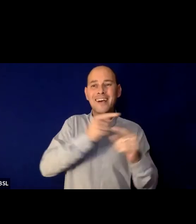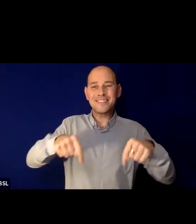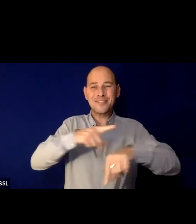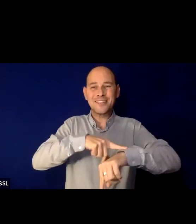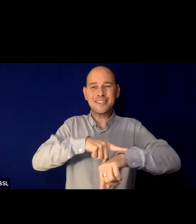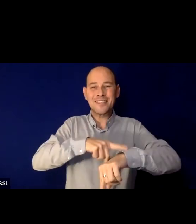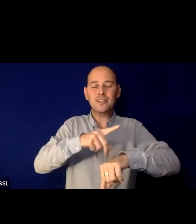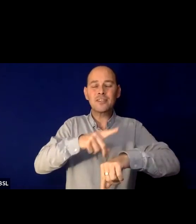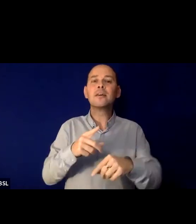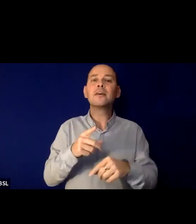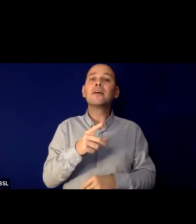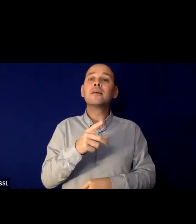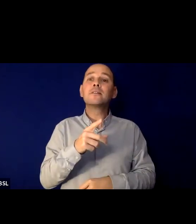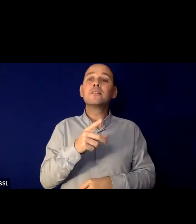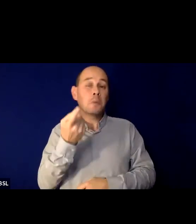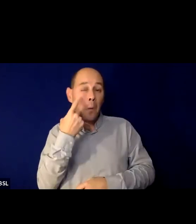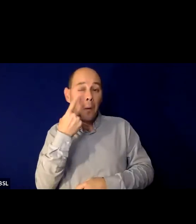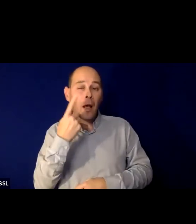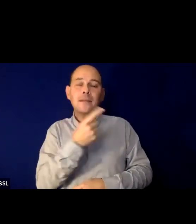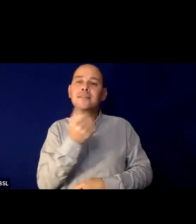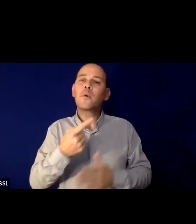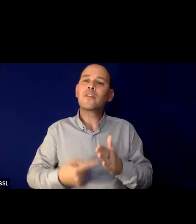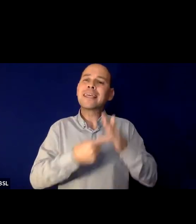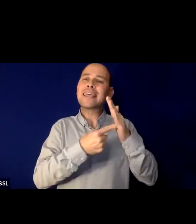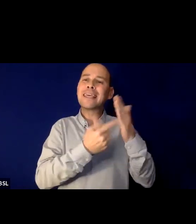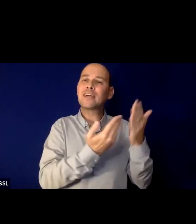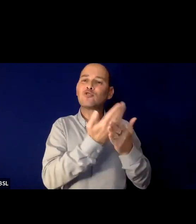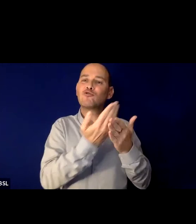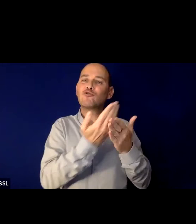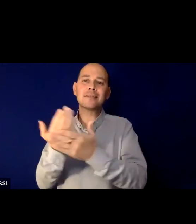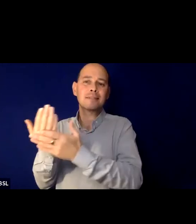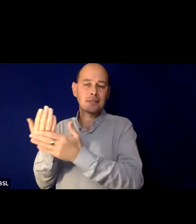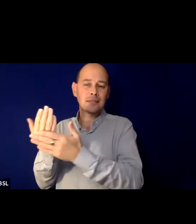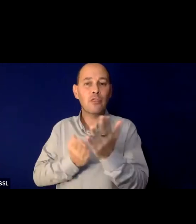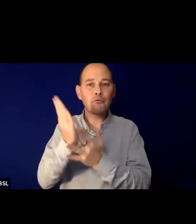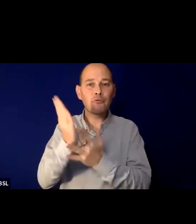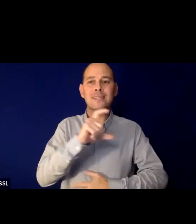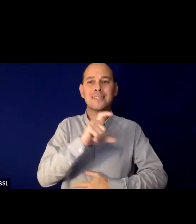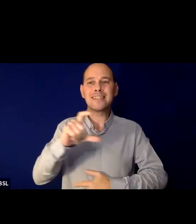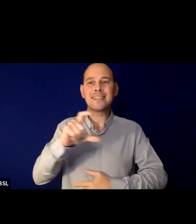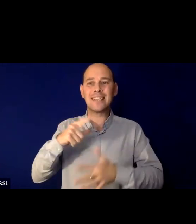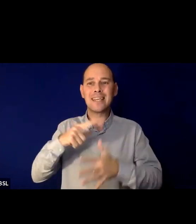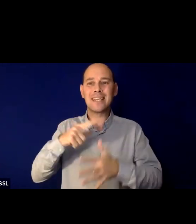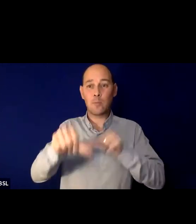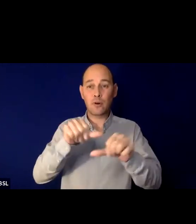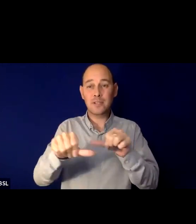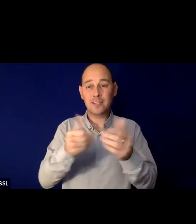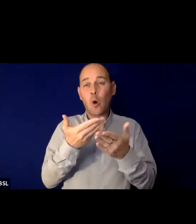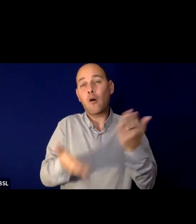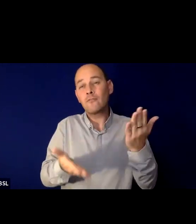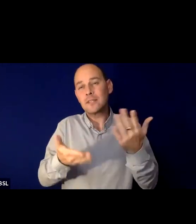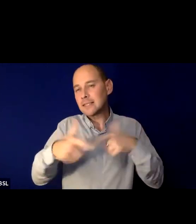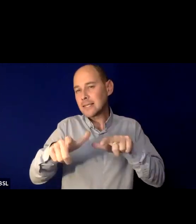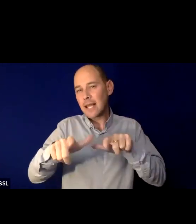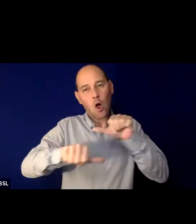at some of those key trends that have been identified through the CCA process that obviously is still ongoing as well. So Luke, maybe